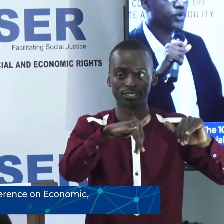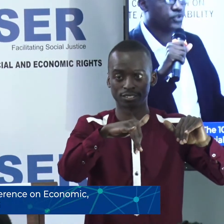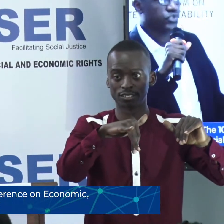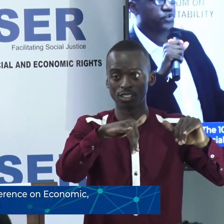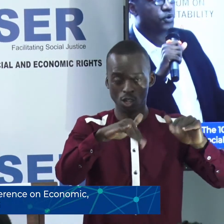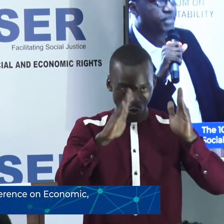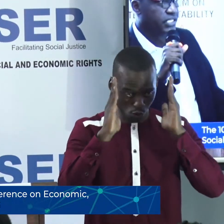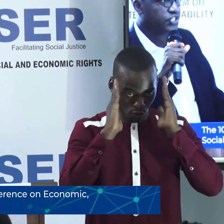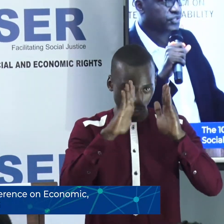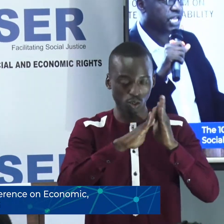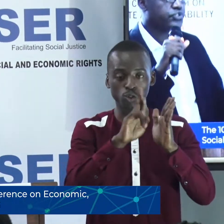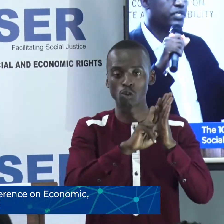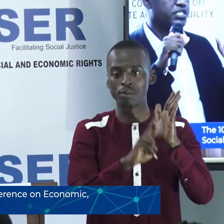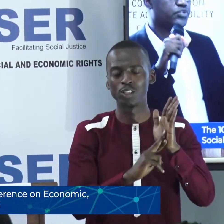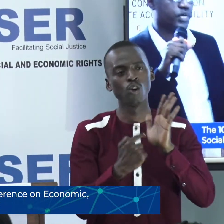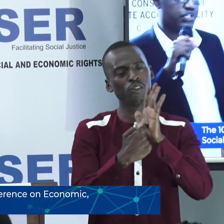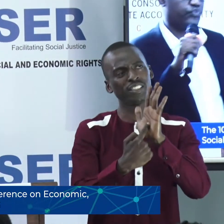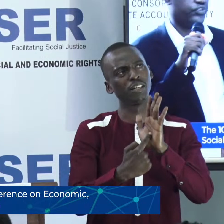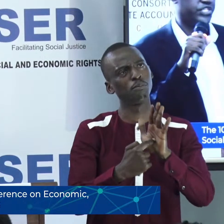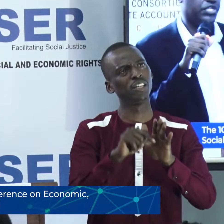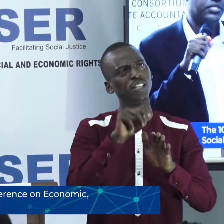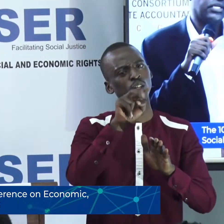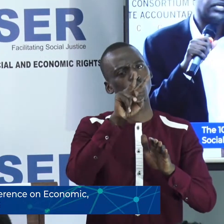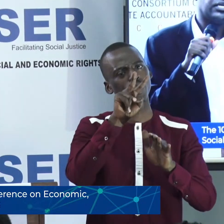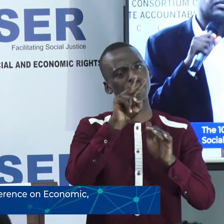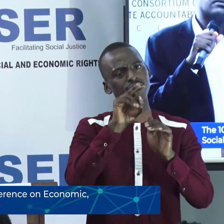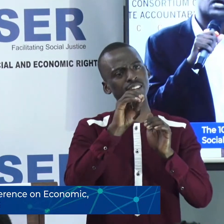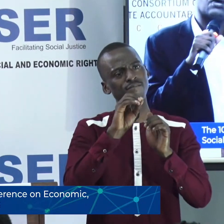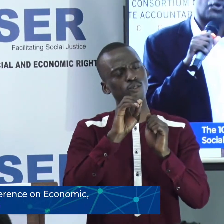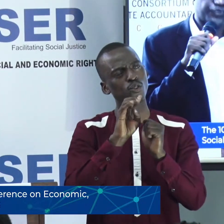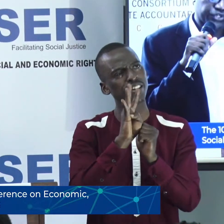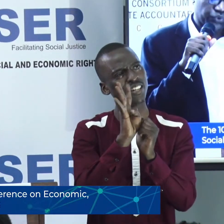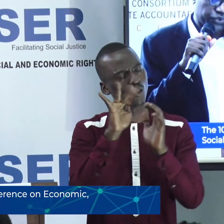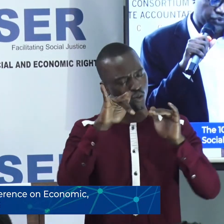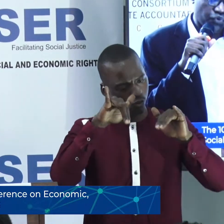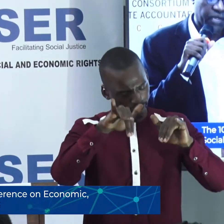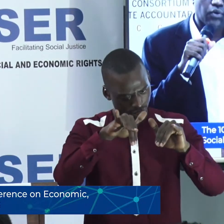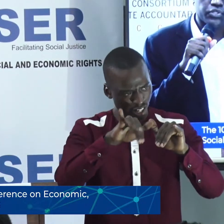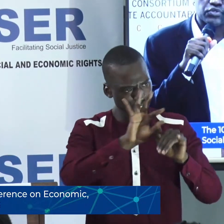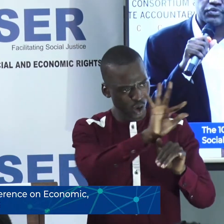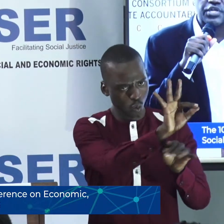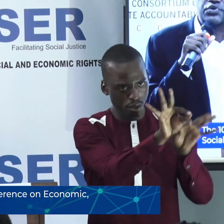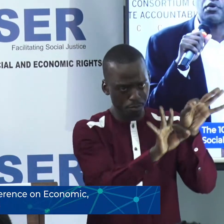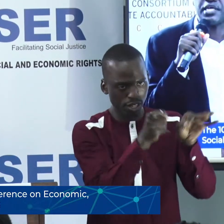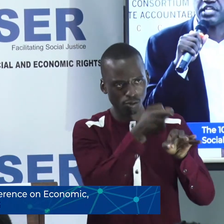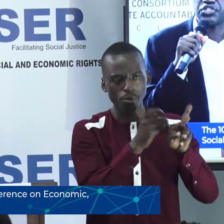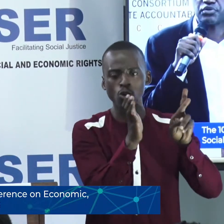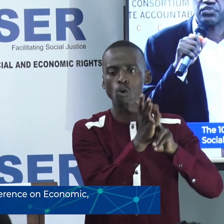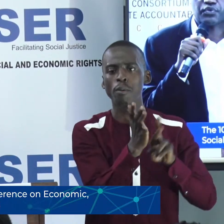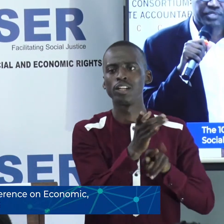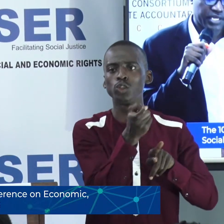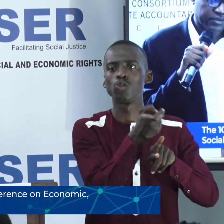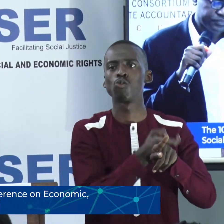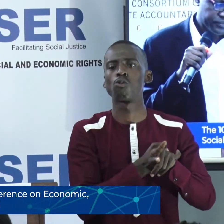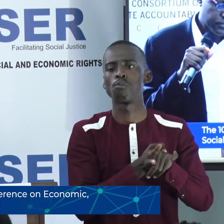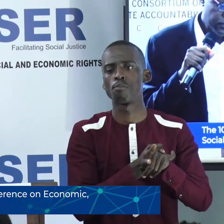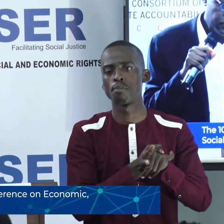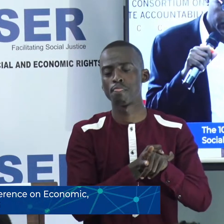on those recommendations. Actually, in the 2014 conference, we drew a lot on the recommendations from